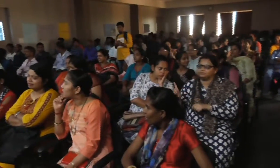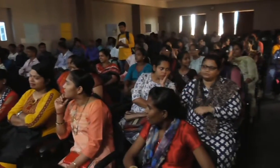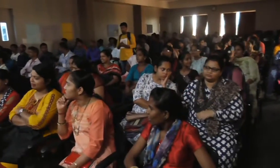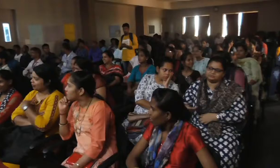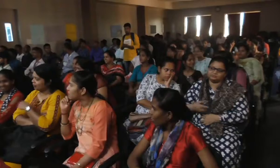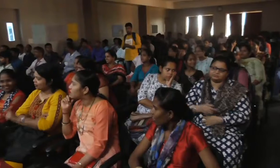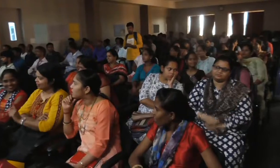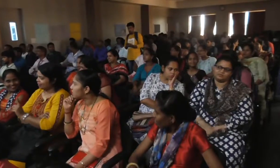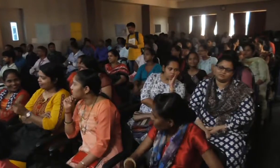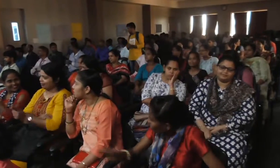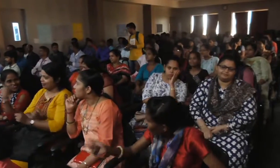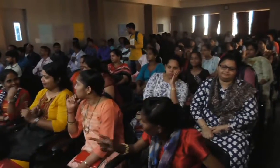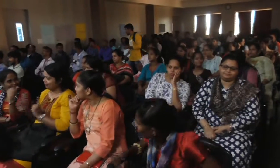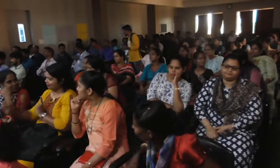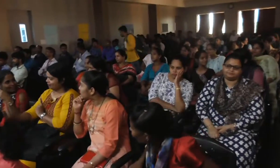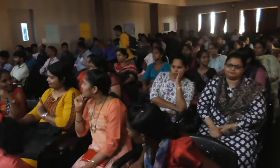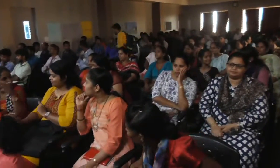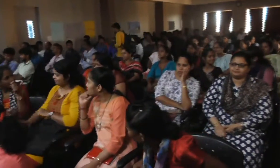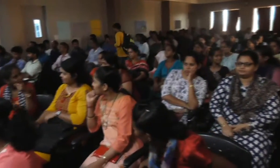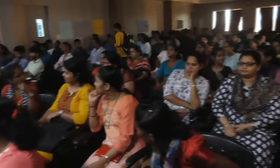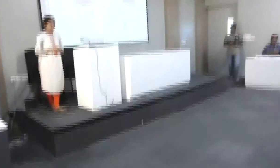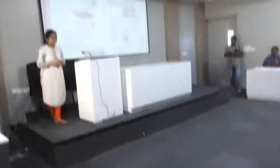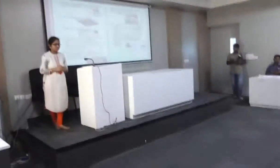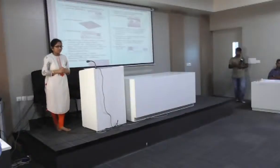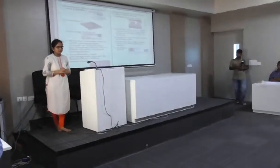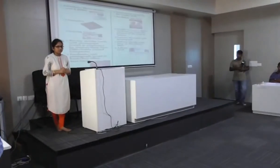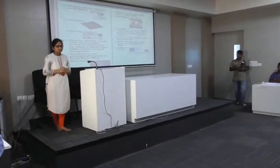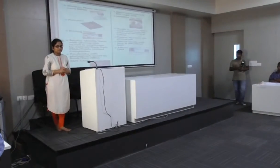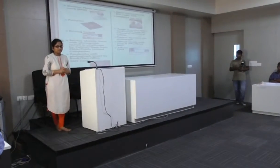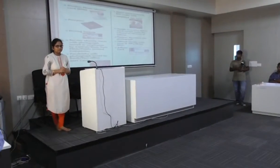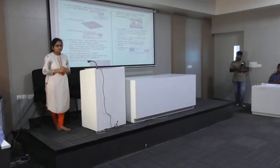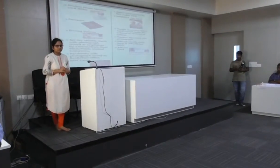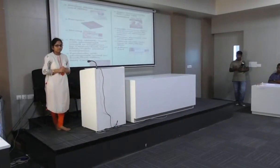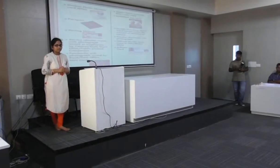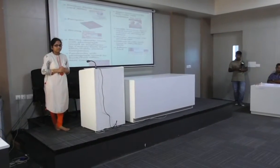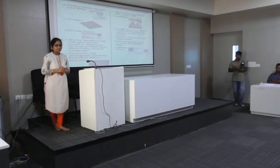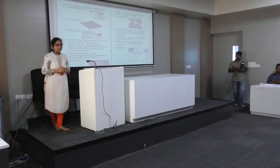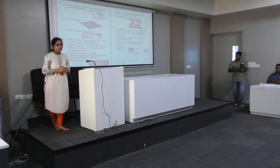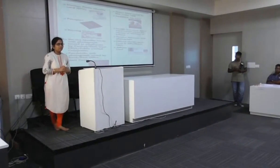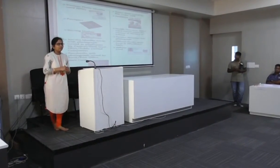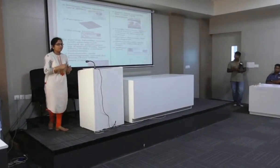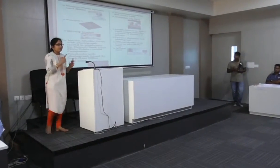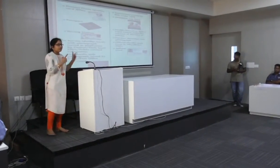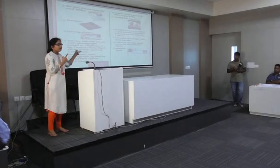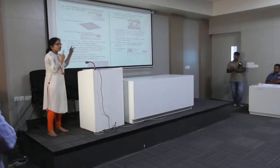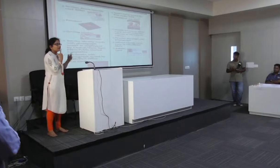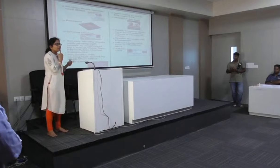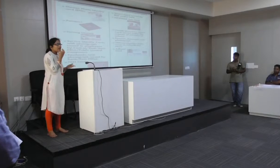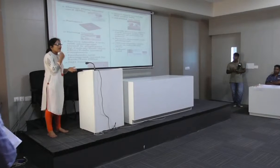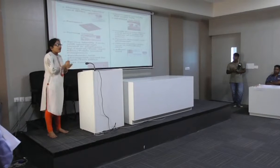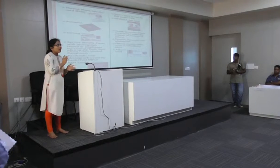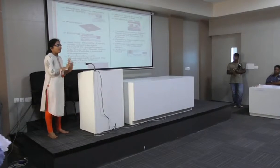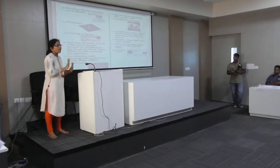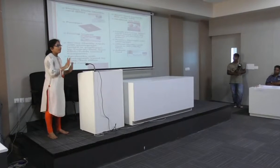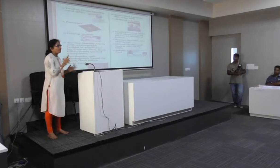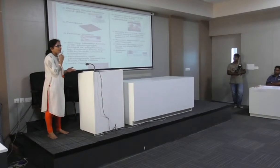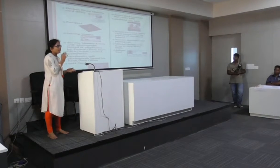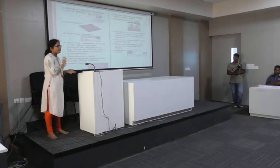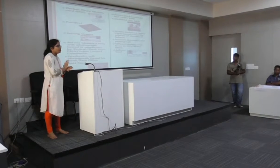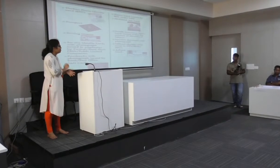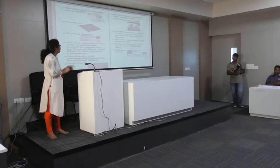The date of pull is 23rd. Include identification documents. The ones